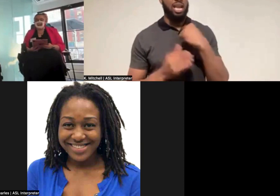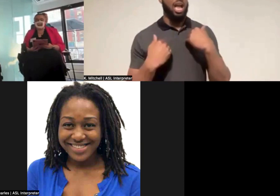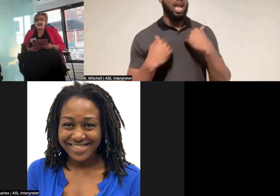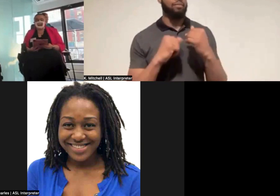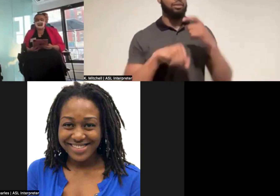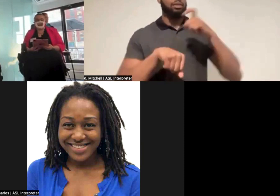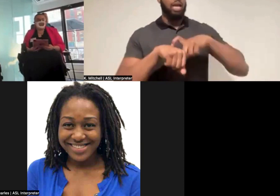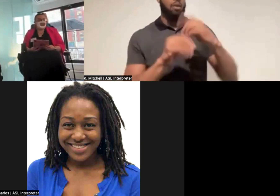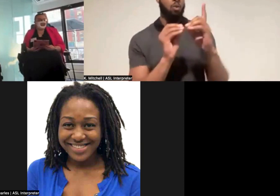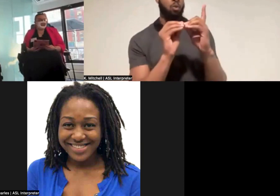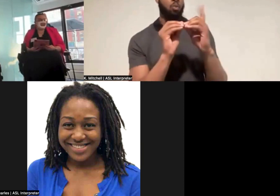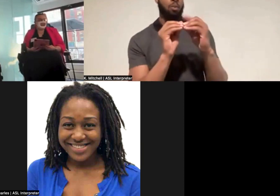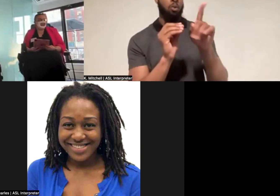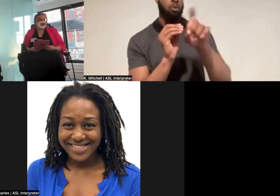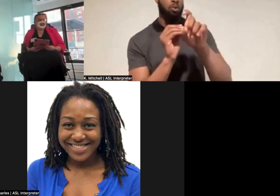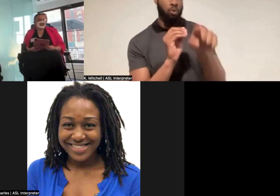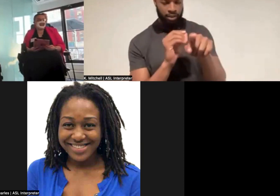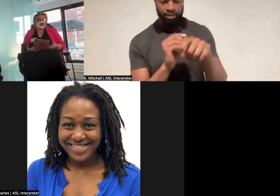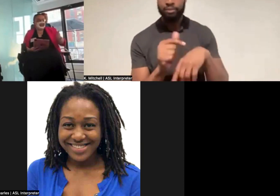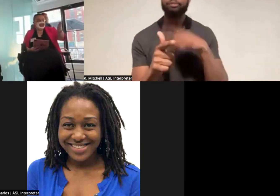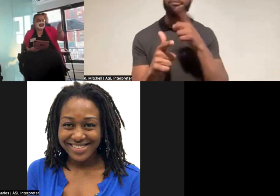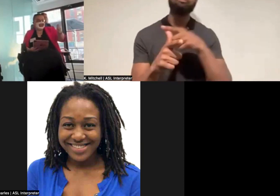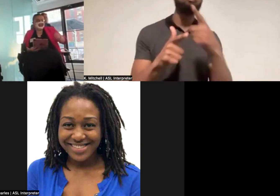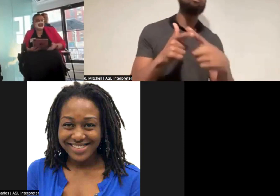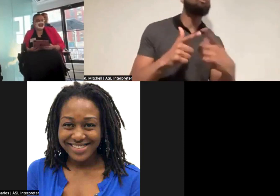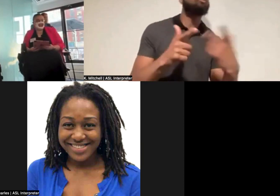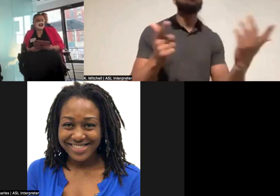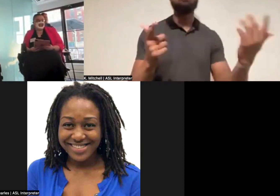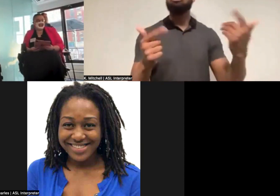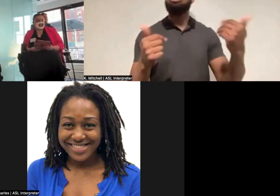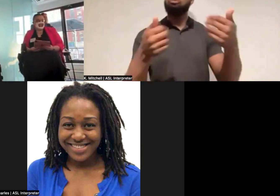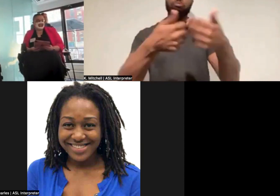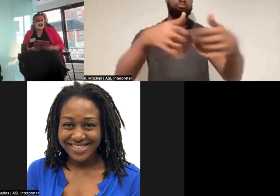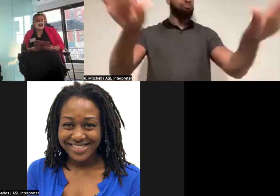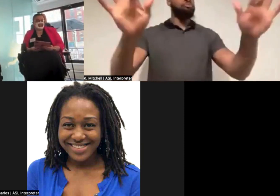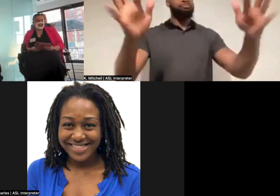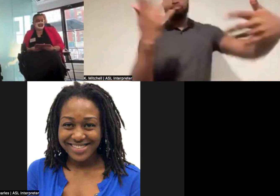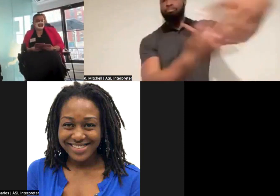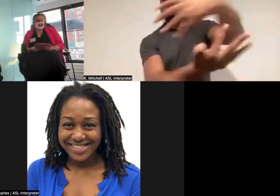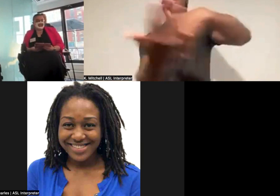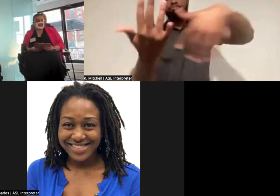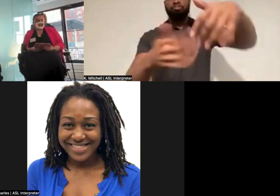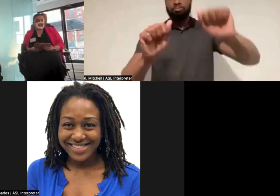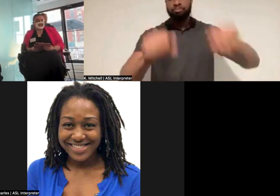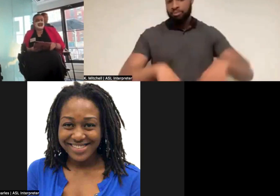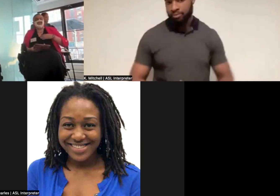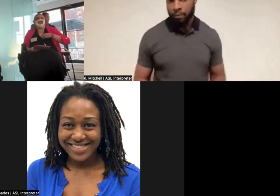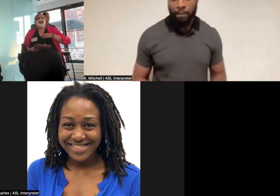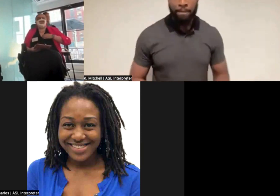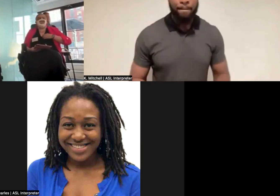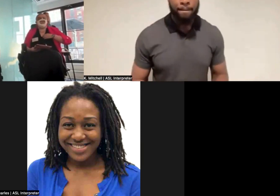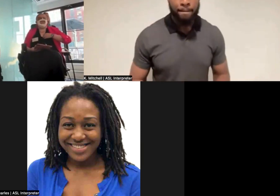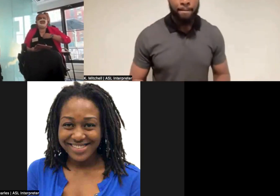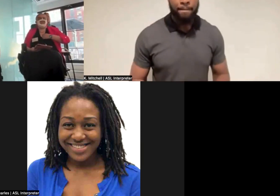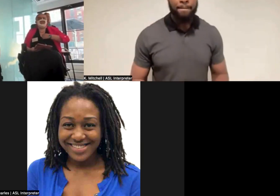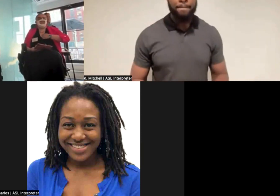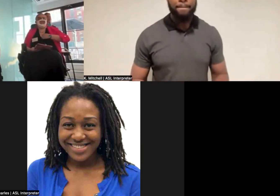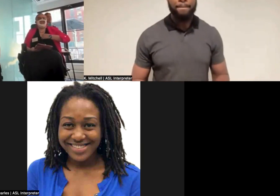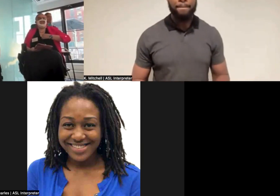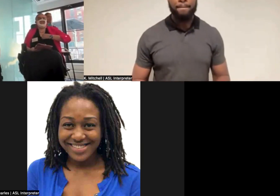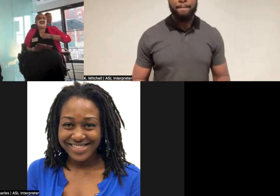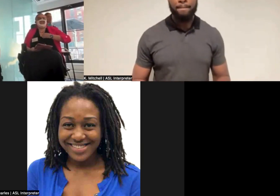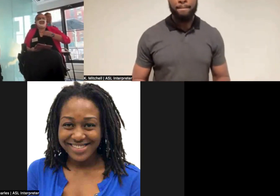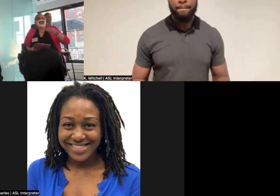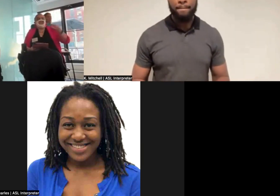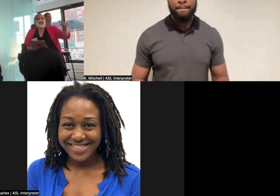and then let us depart. What you got? Yeah, so, you know, as you, Oh, wait, hold on. as